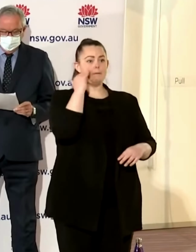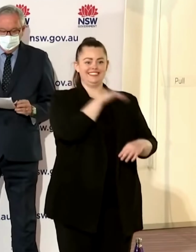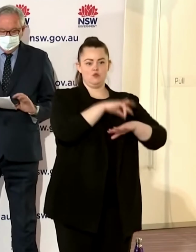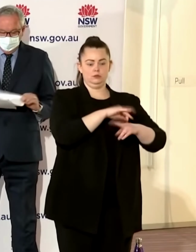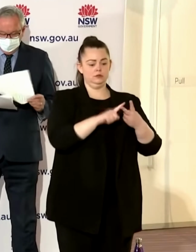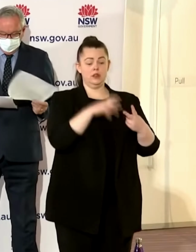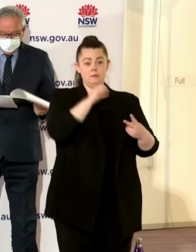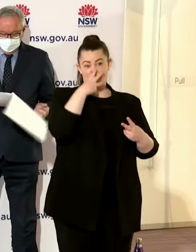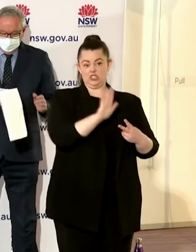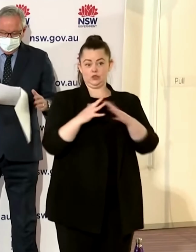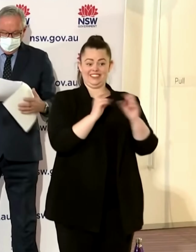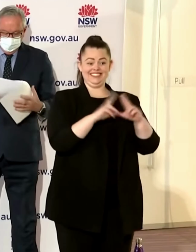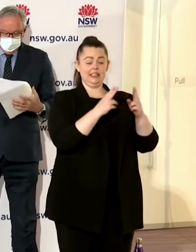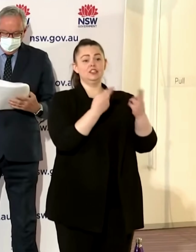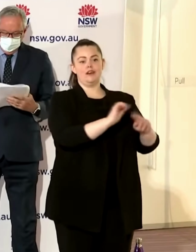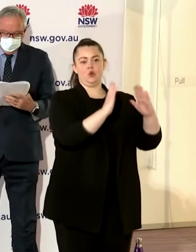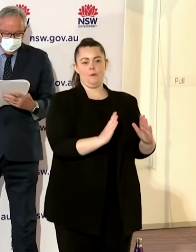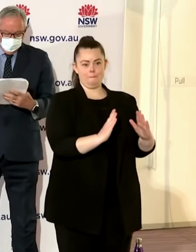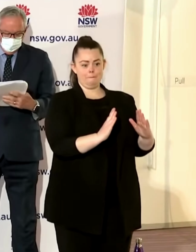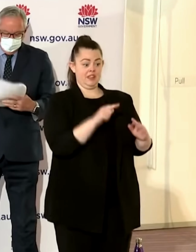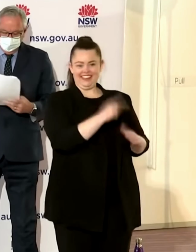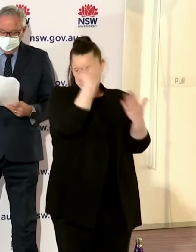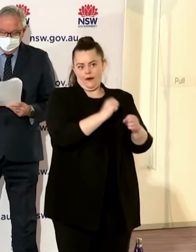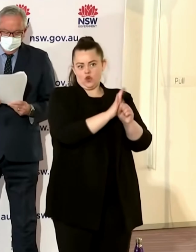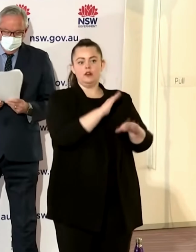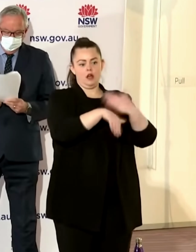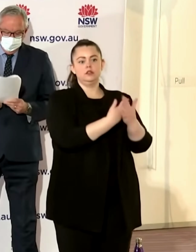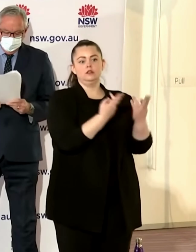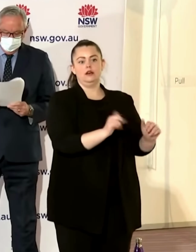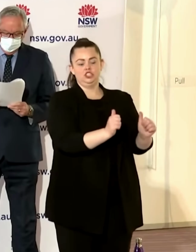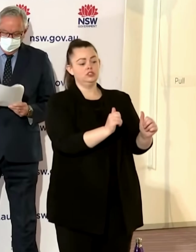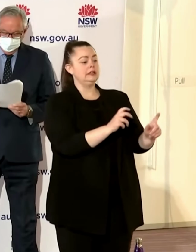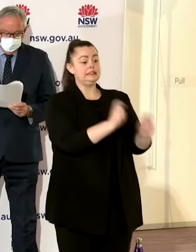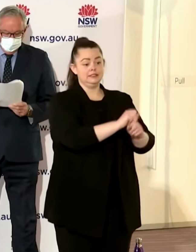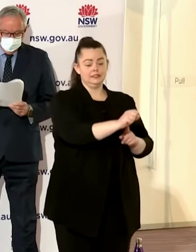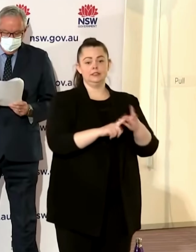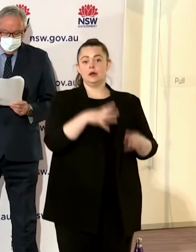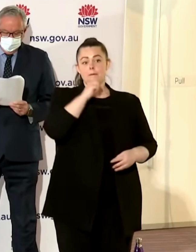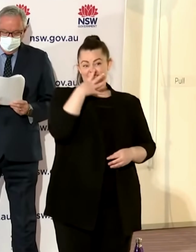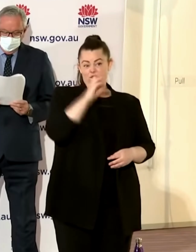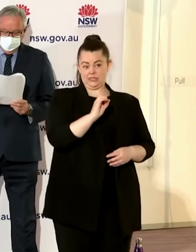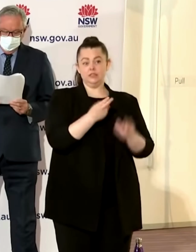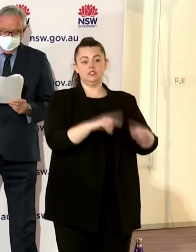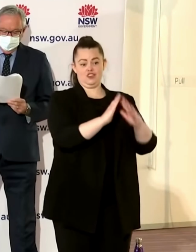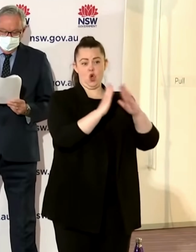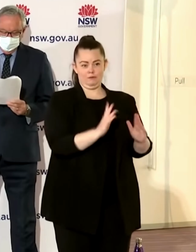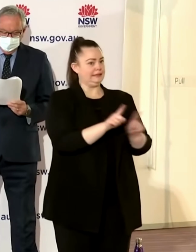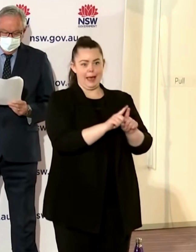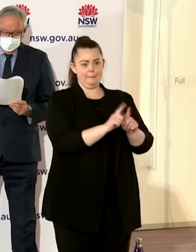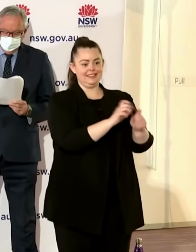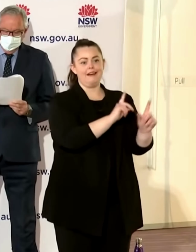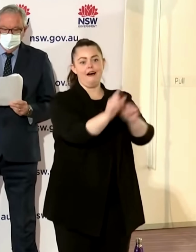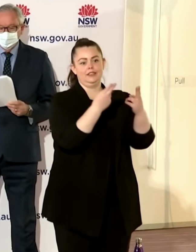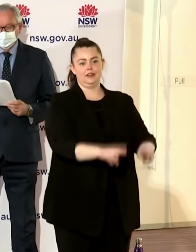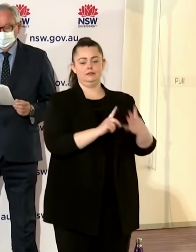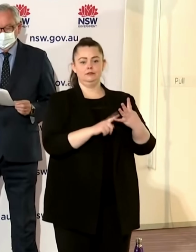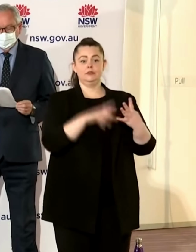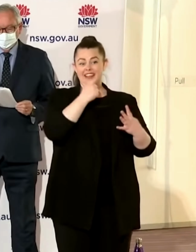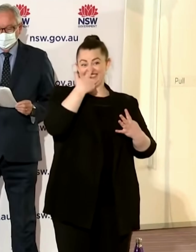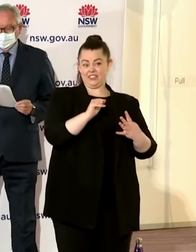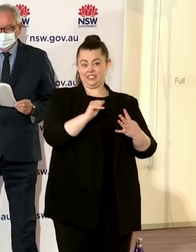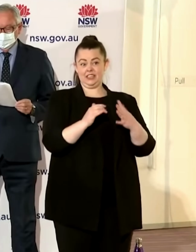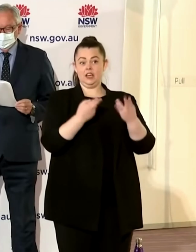A man in his 30s from Western Sydney who died at home and was tested positive after his death. A man in his 40s from southwestern Sydney who died at home and tested positive after he died. A man in his 70s from Western Sydney who died